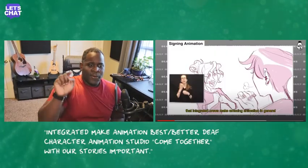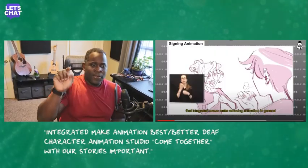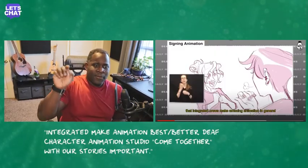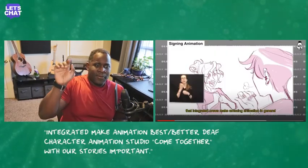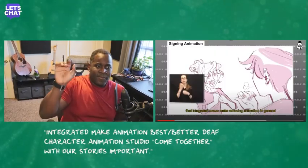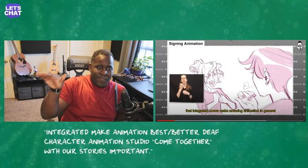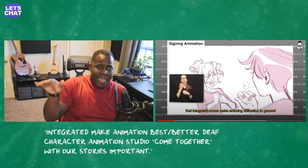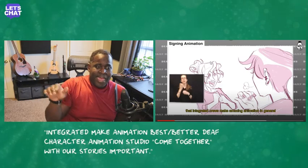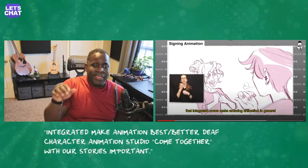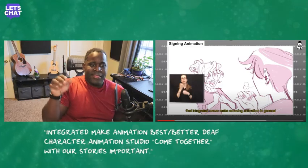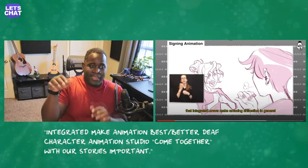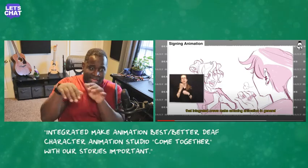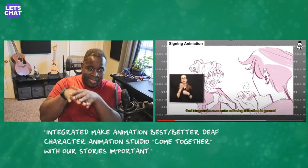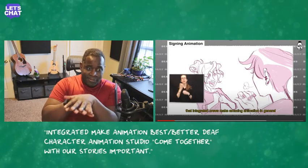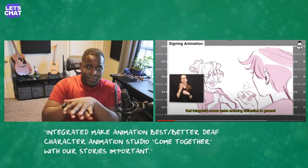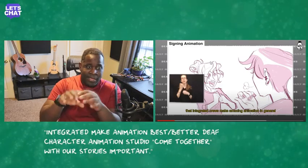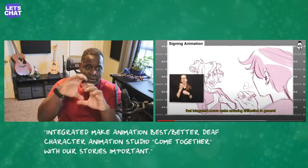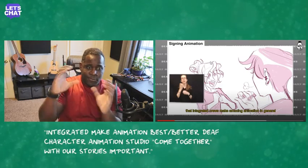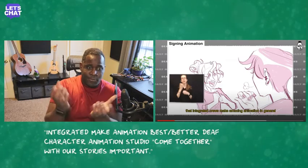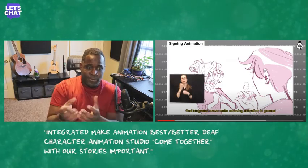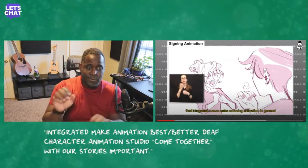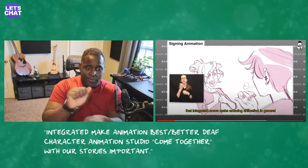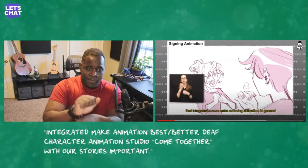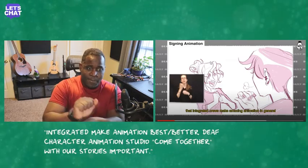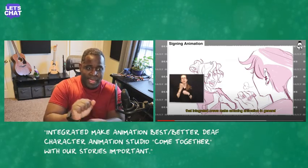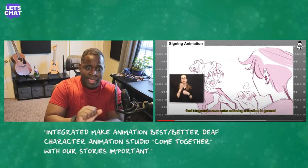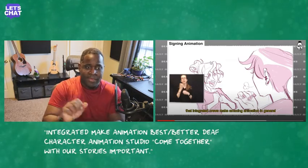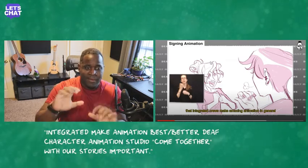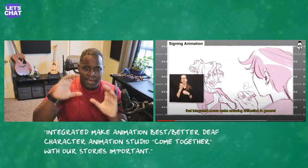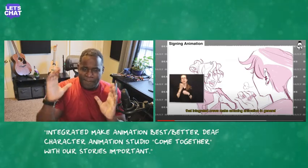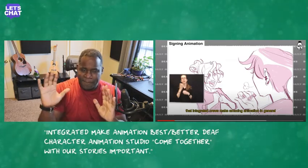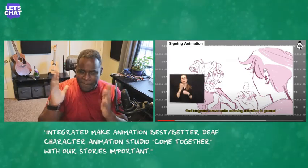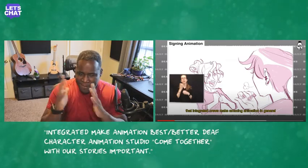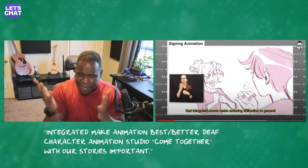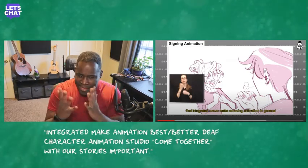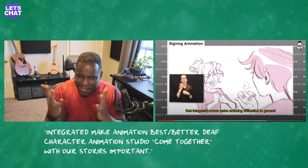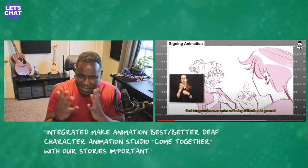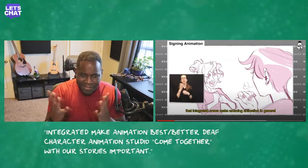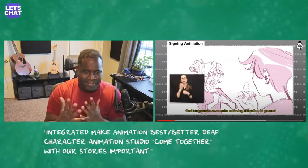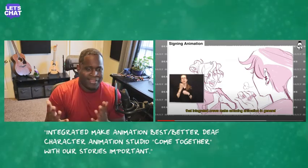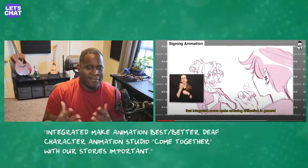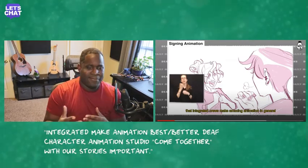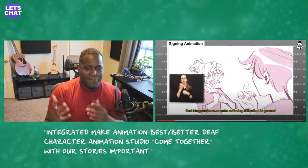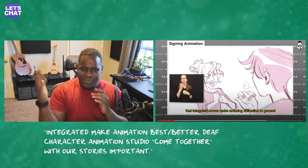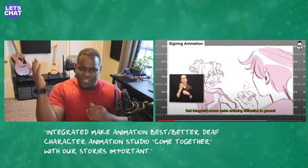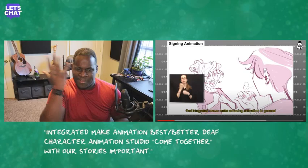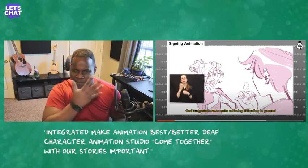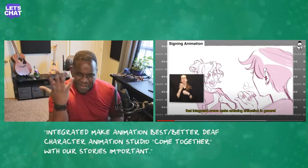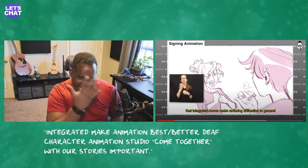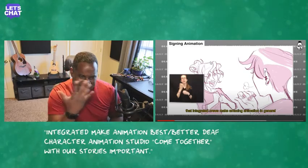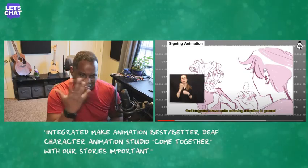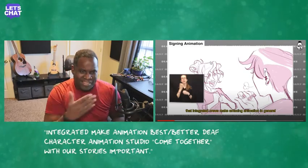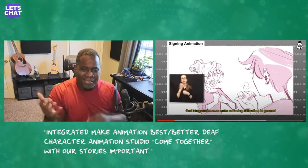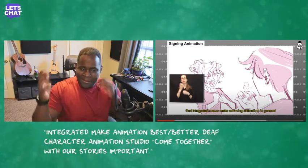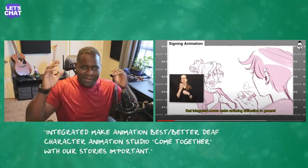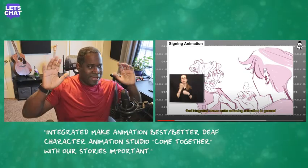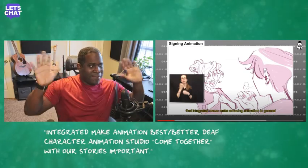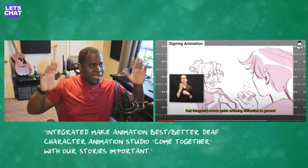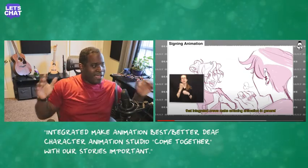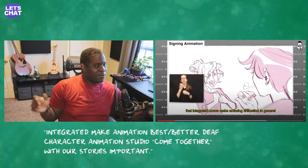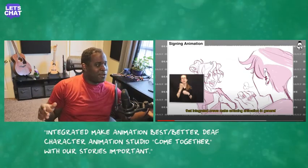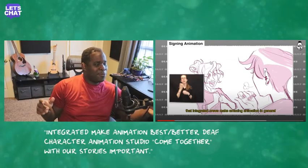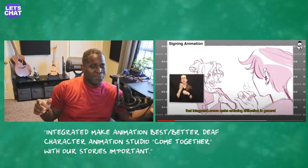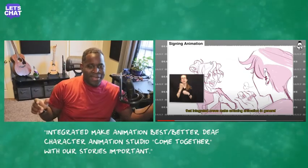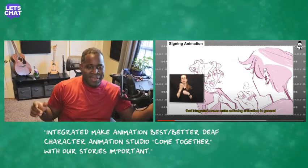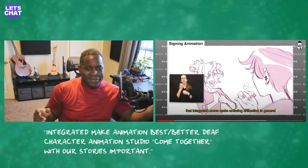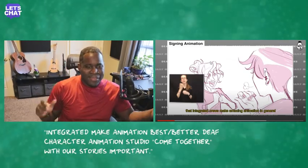So that integrated crews make amazing or just amazing.